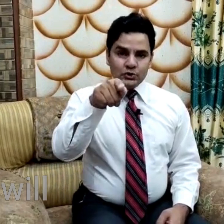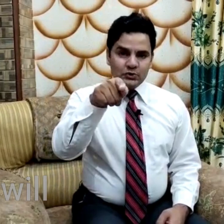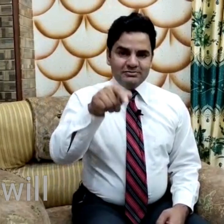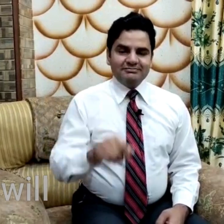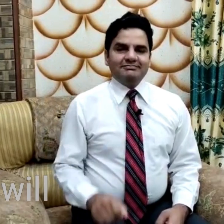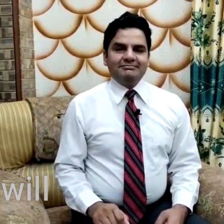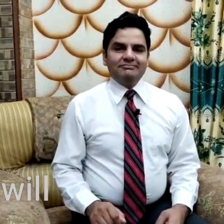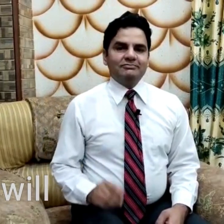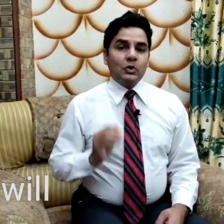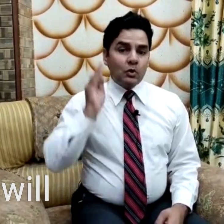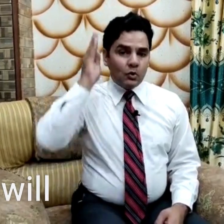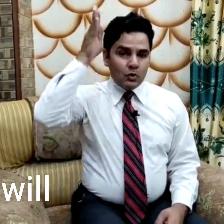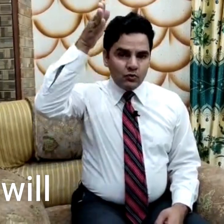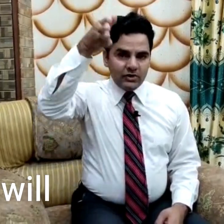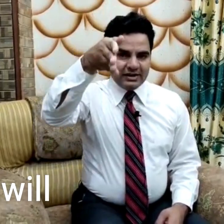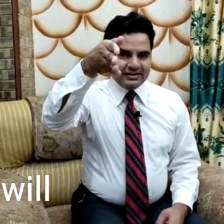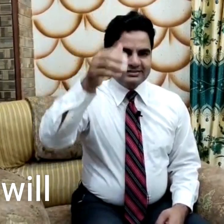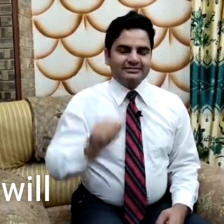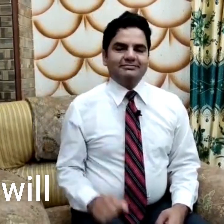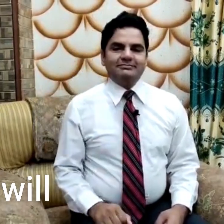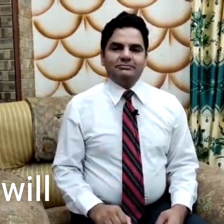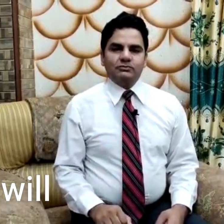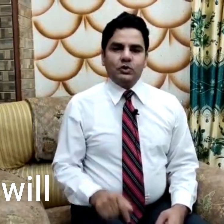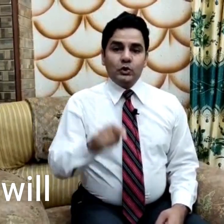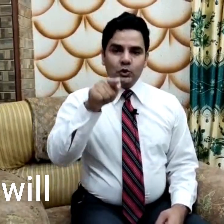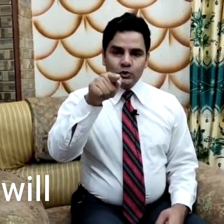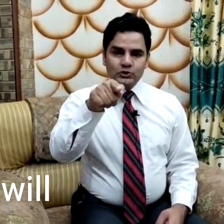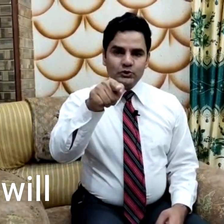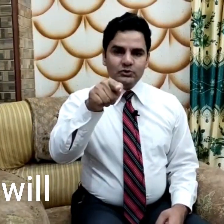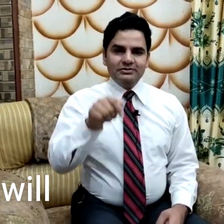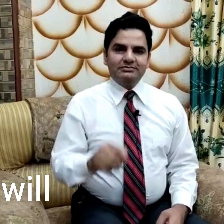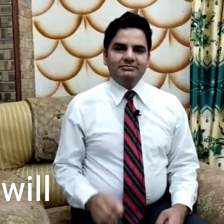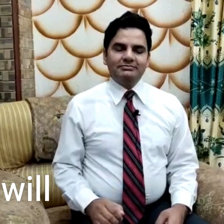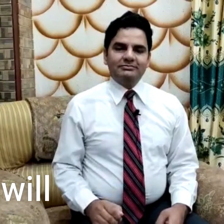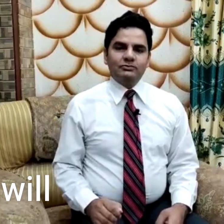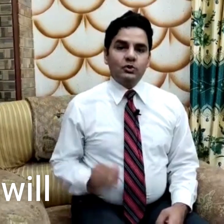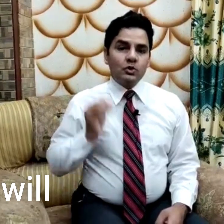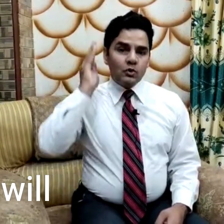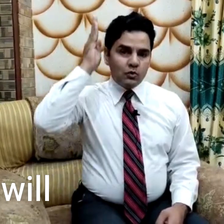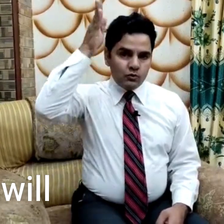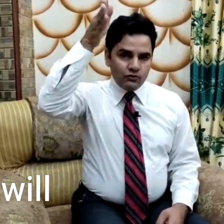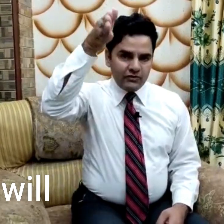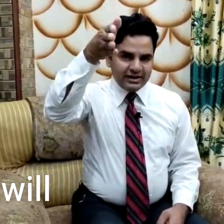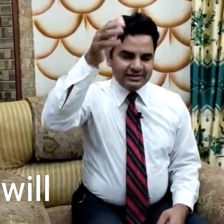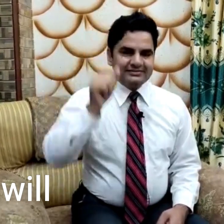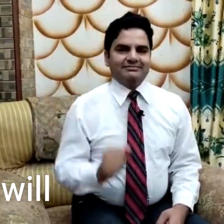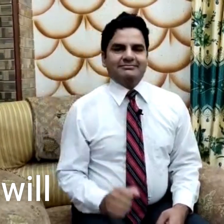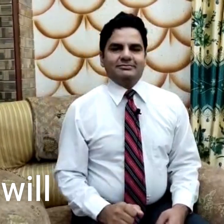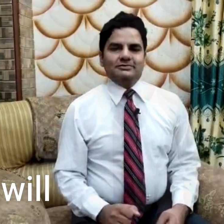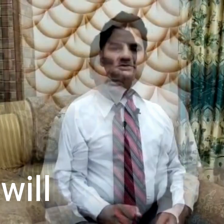you well, you well,